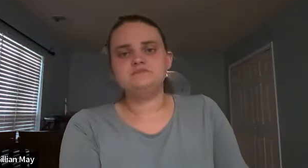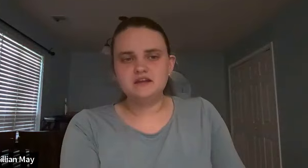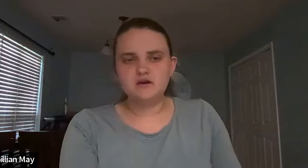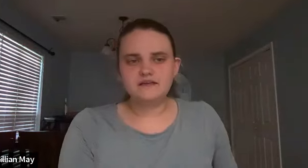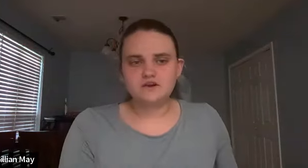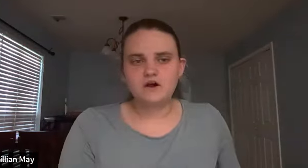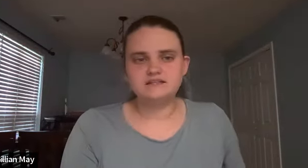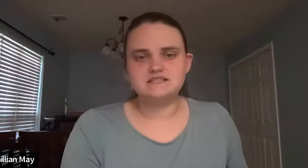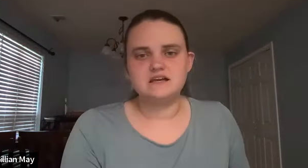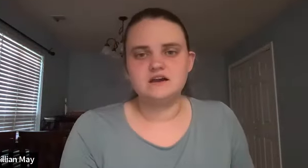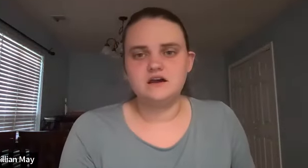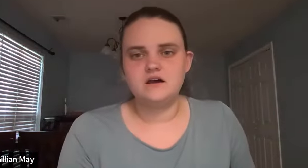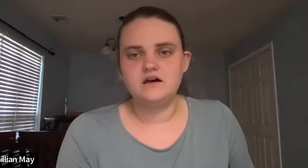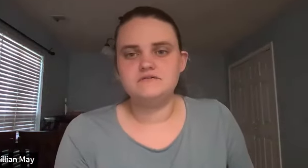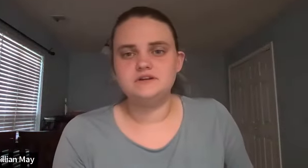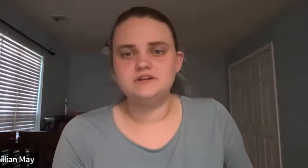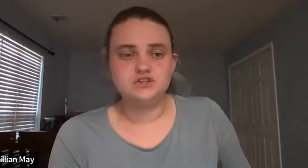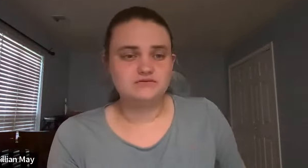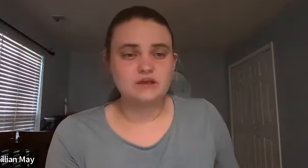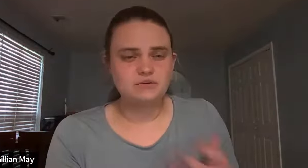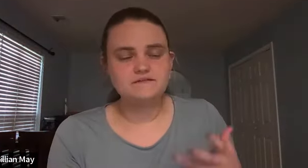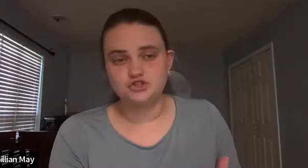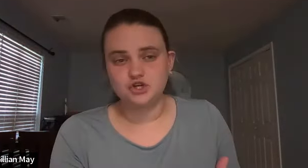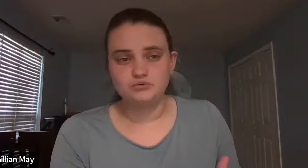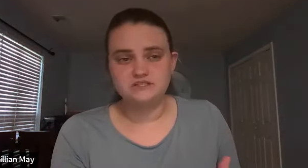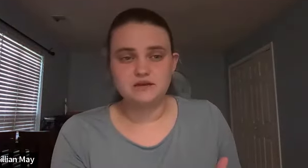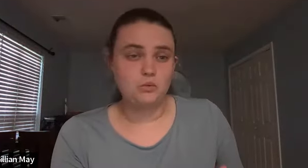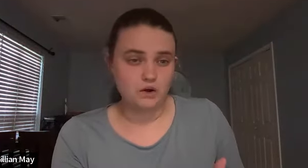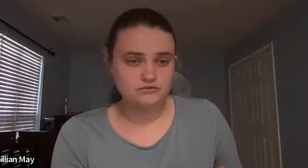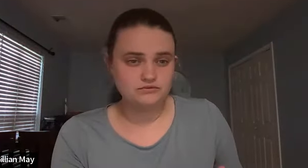Depending on like the context, like really for don't and won't.